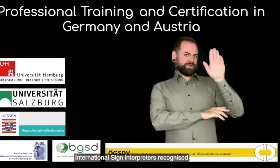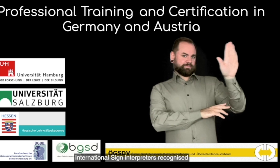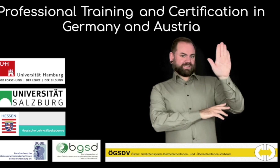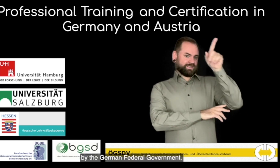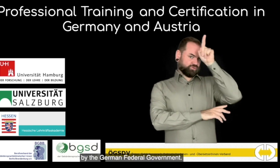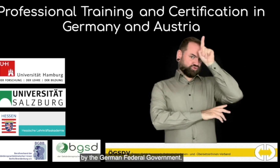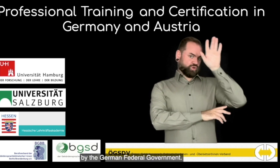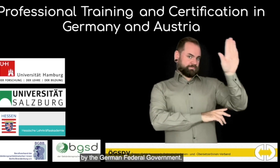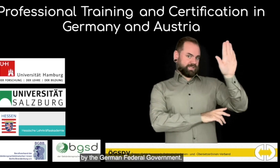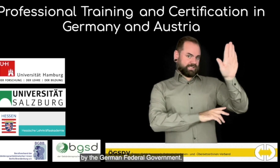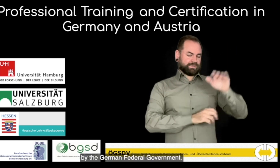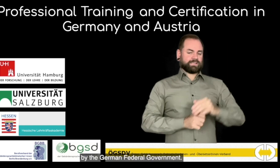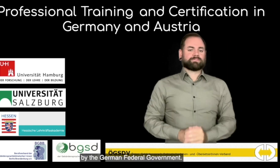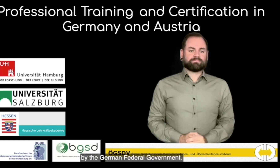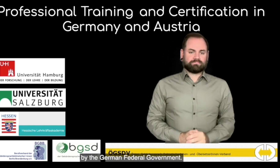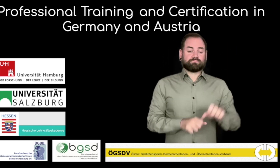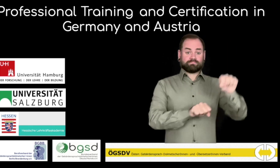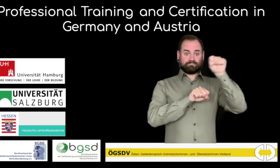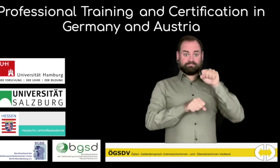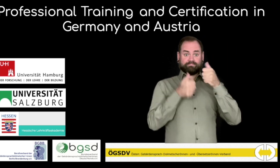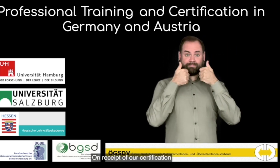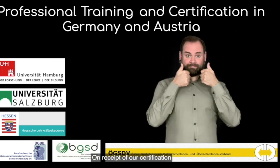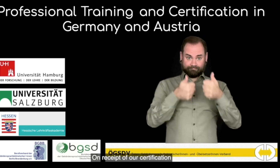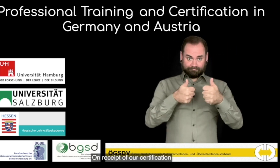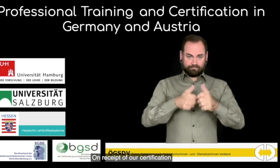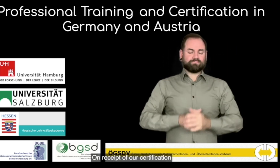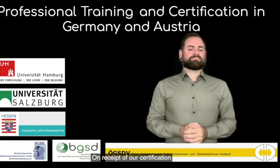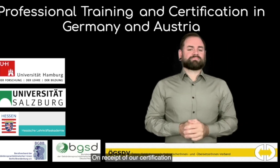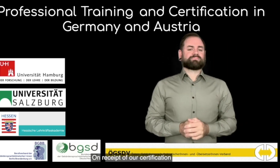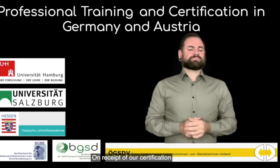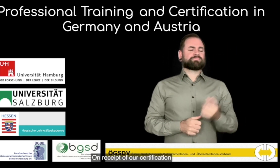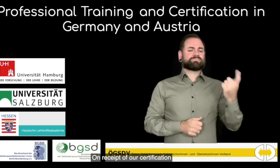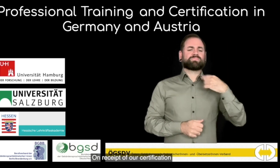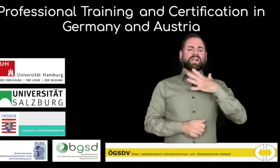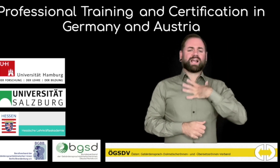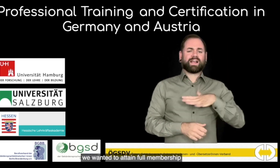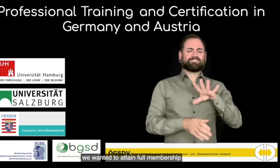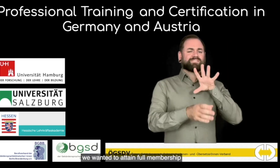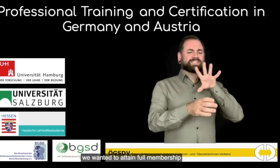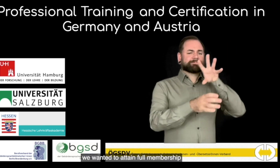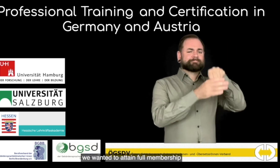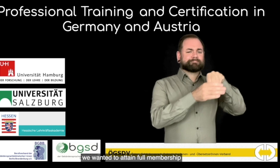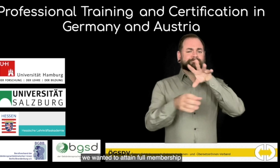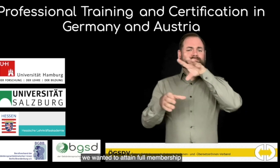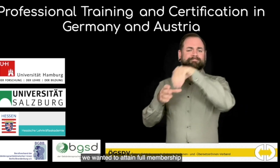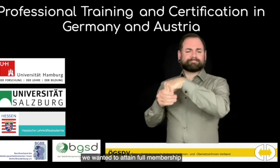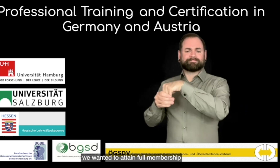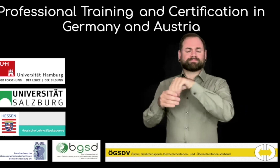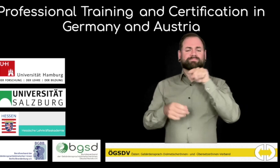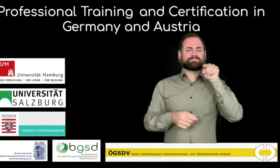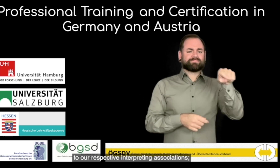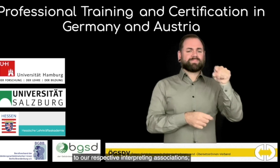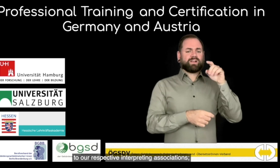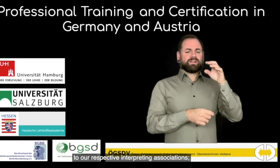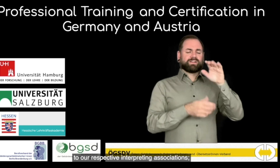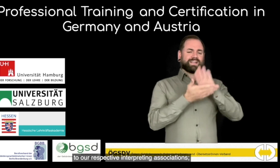On receipt of our certification, we wanted to attain full membership to our respective interpreting associations, in Germany,